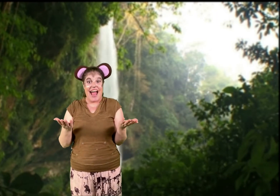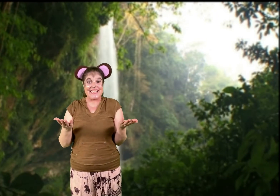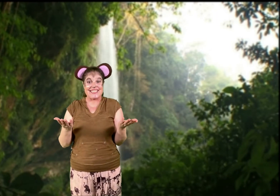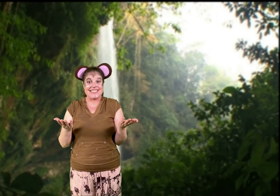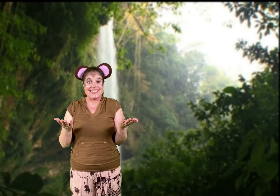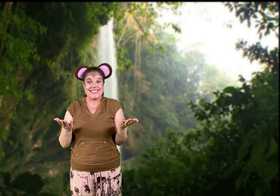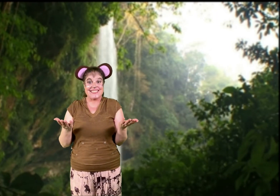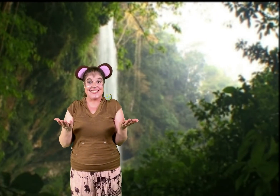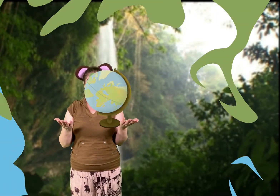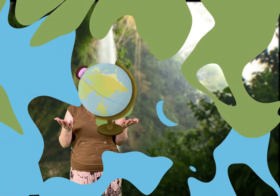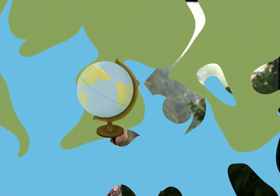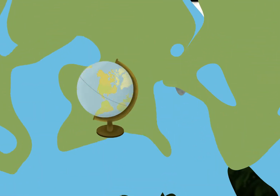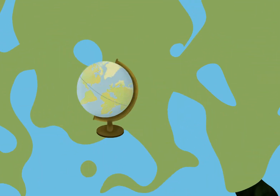that?